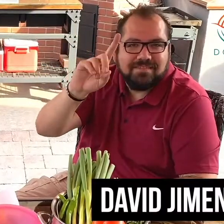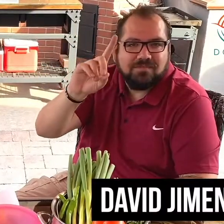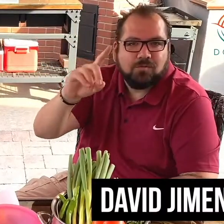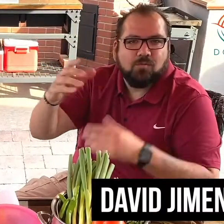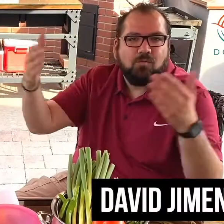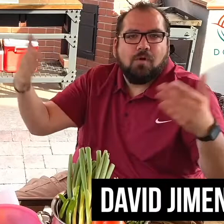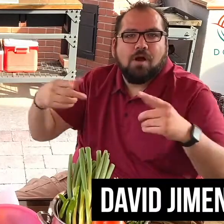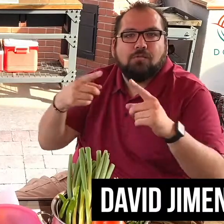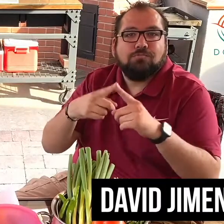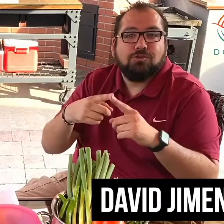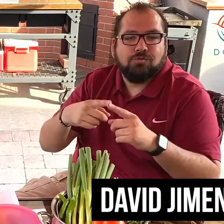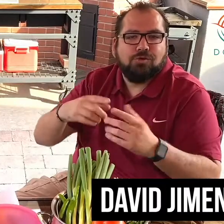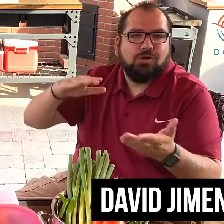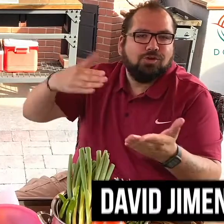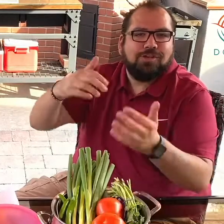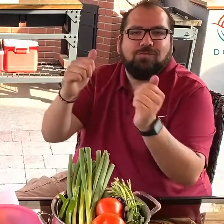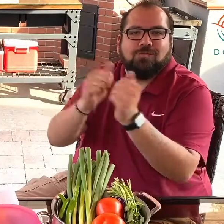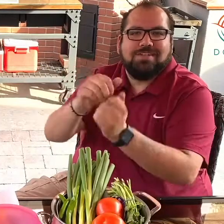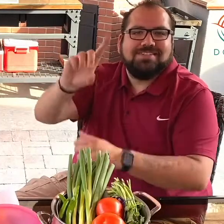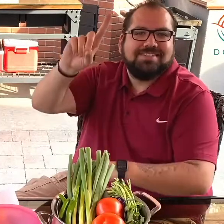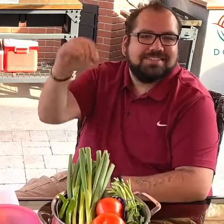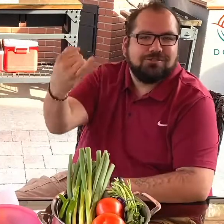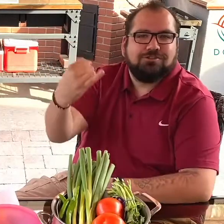I'm David. Welcome to Cooking with DJ.